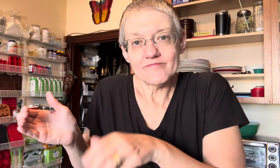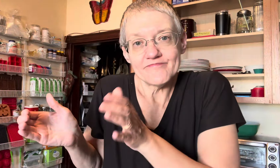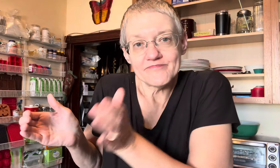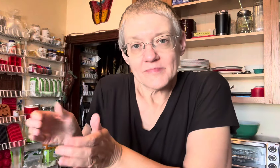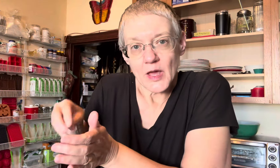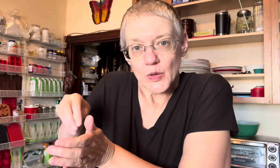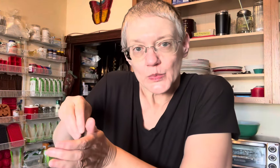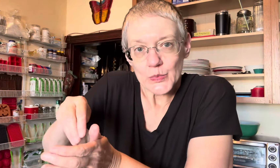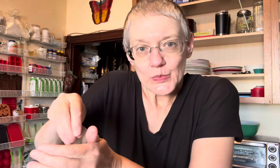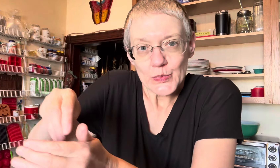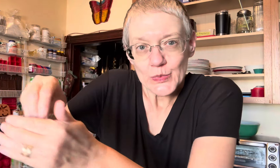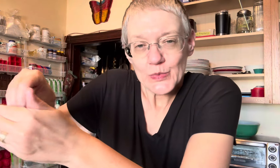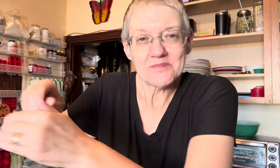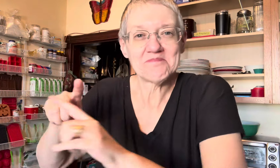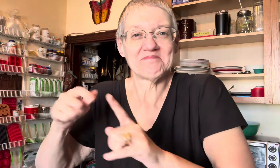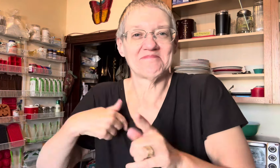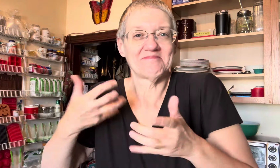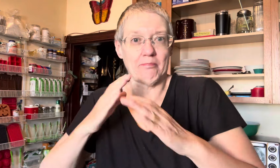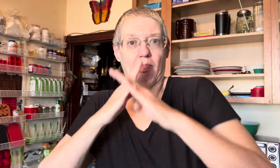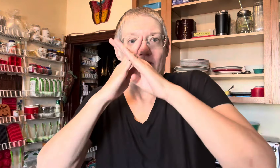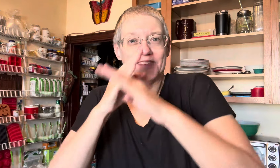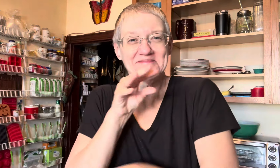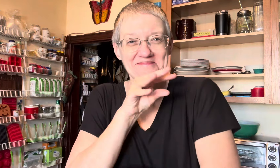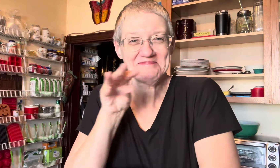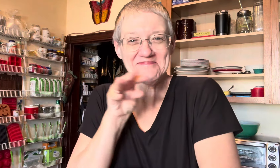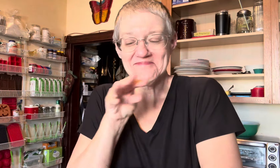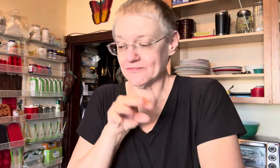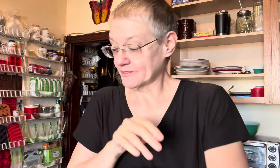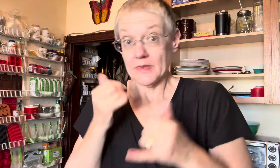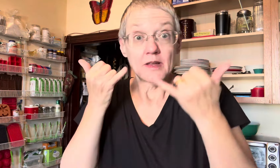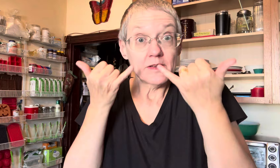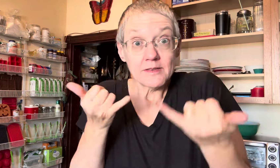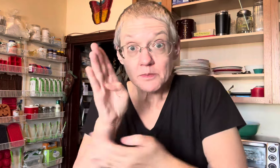Normally I cut my hand there when I put around the meat and the cheese, but I didn't want to block the camera.